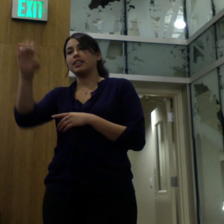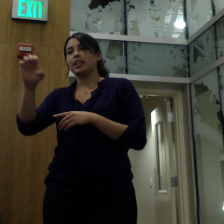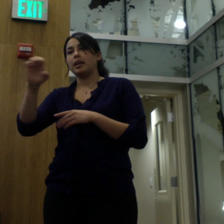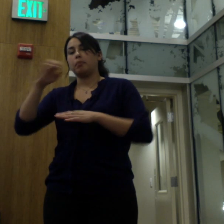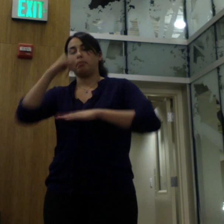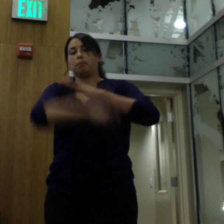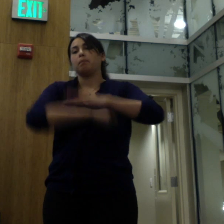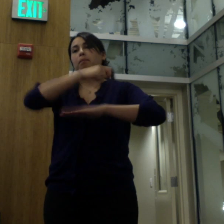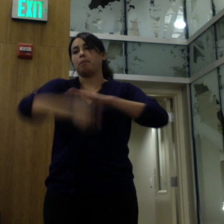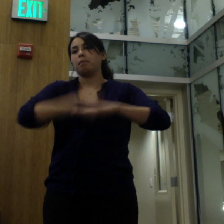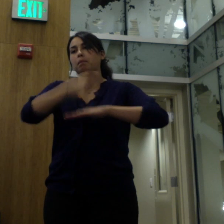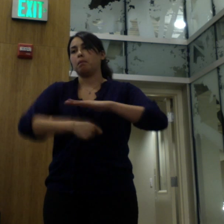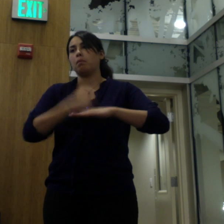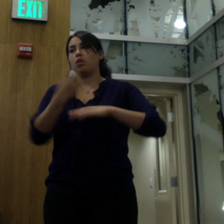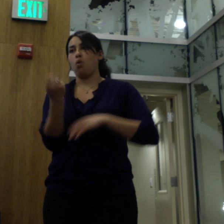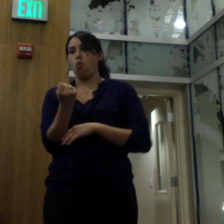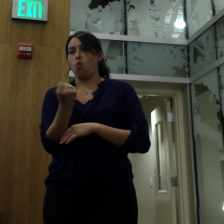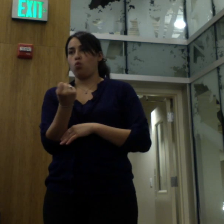Yeah.